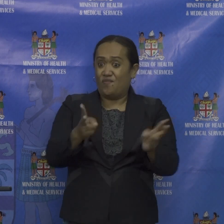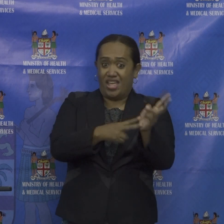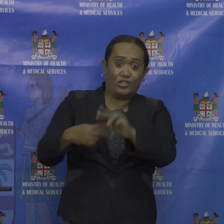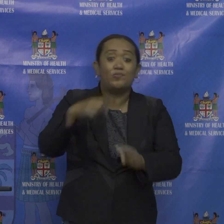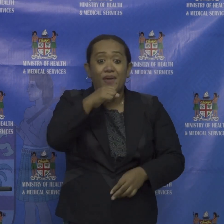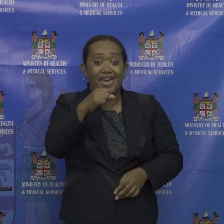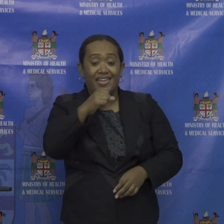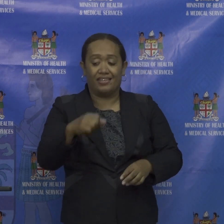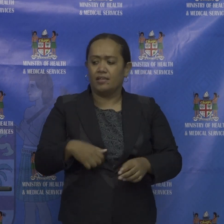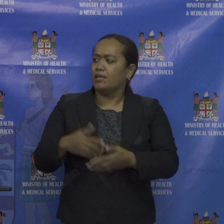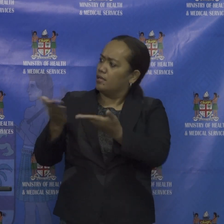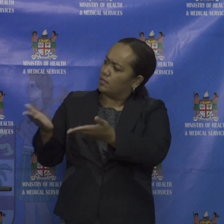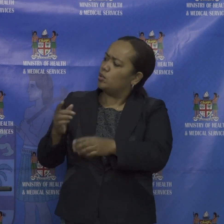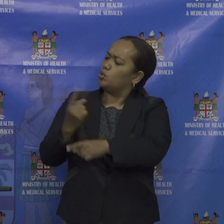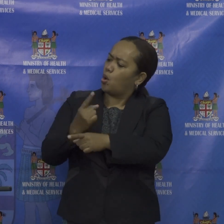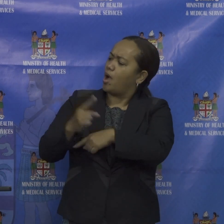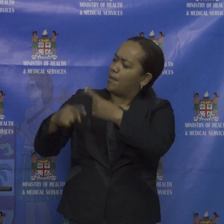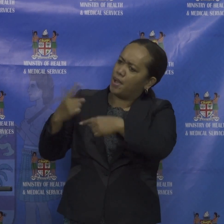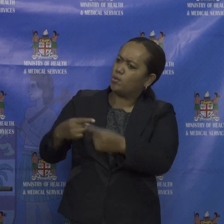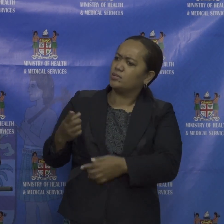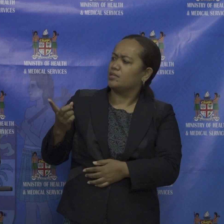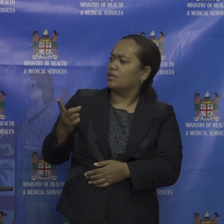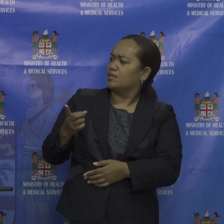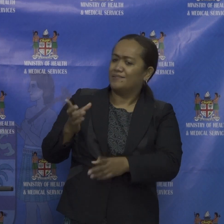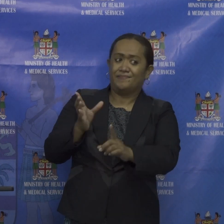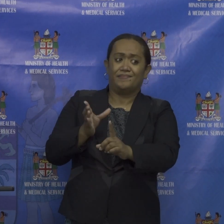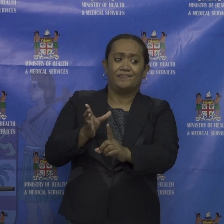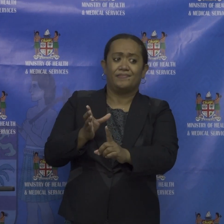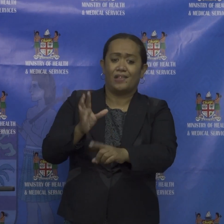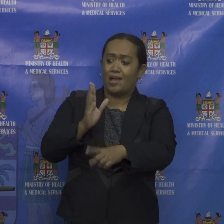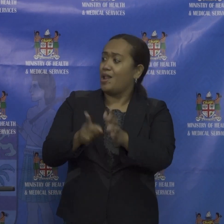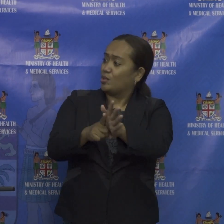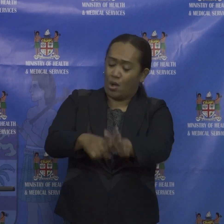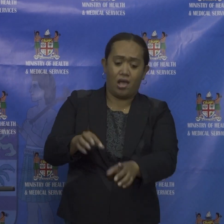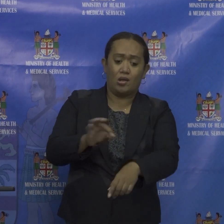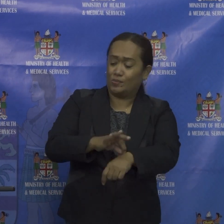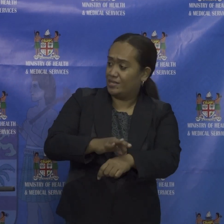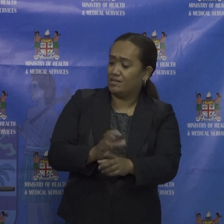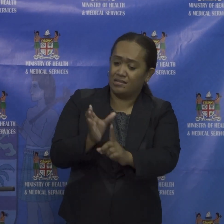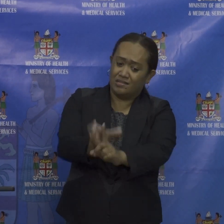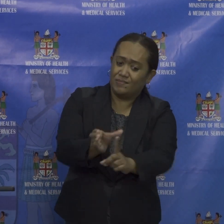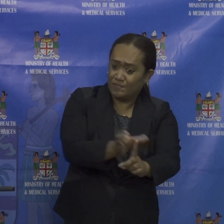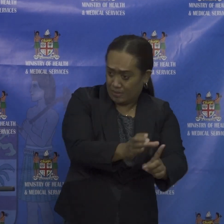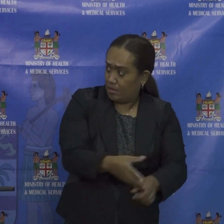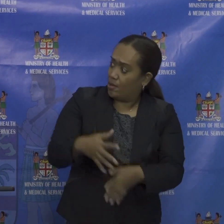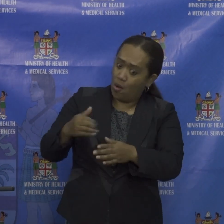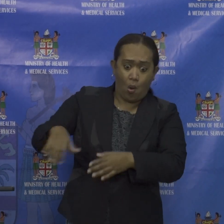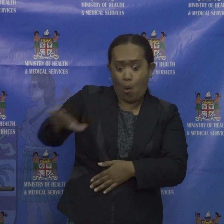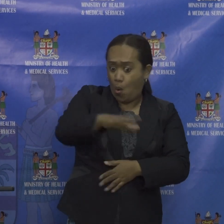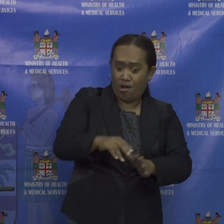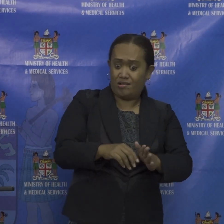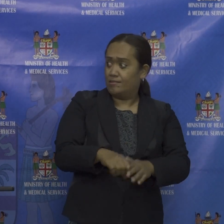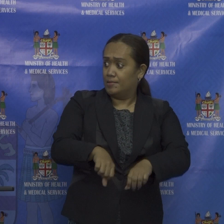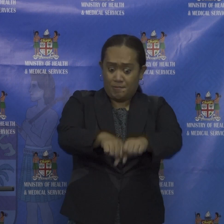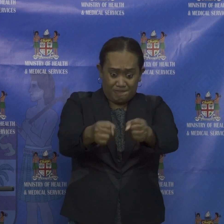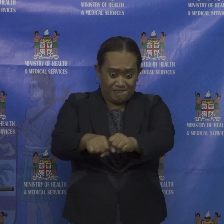people are in a containment zone for an indefinite period, and one nurse is also tested positive. So are all measures in place to make sure there is no breakout